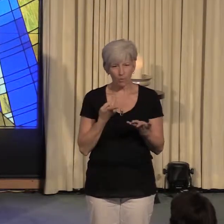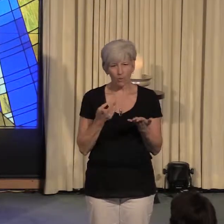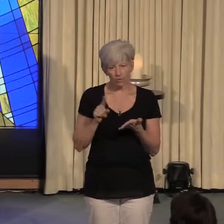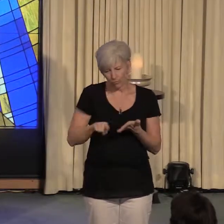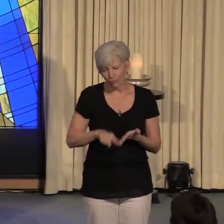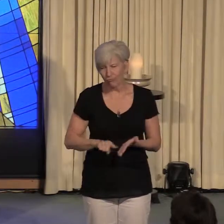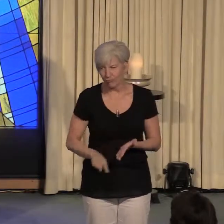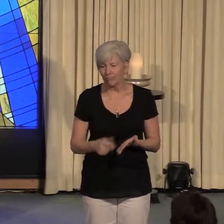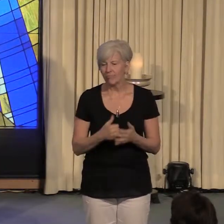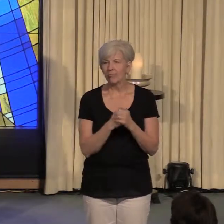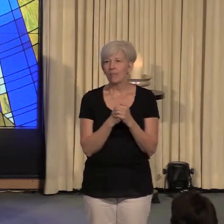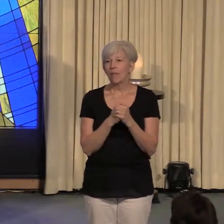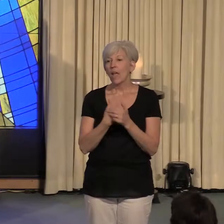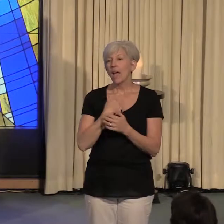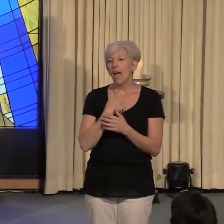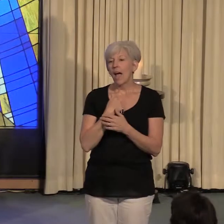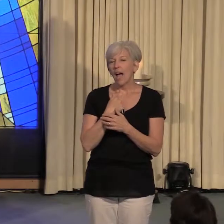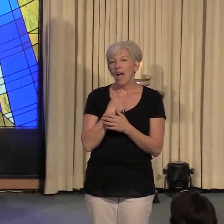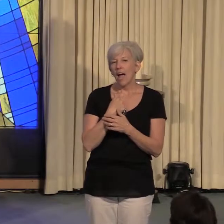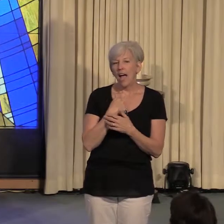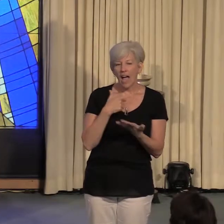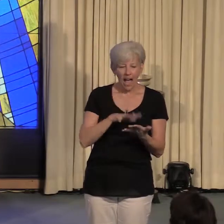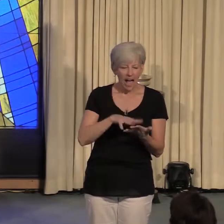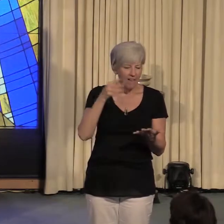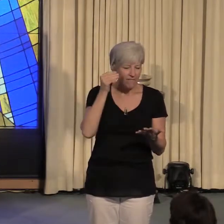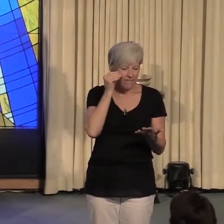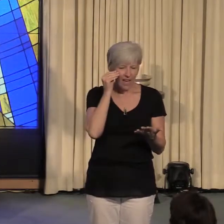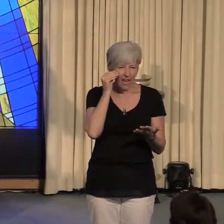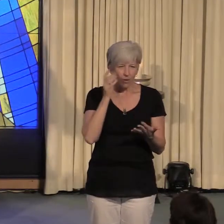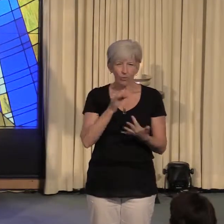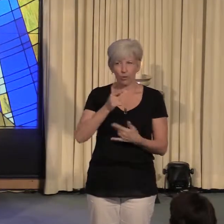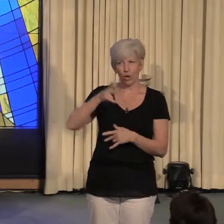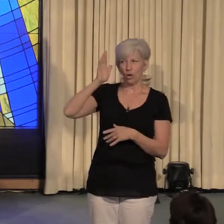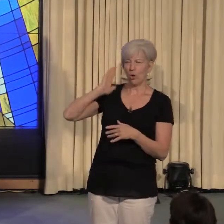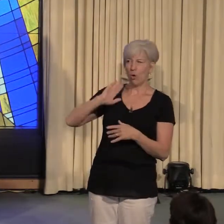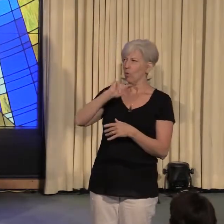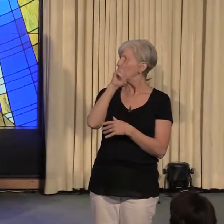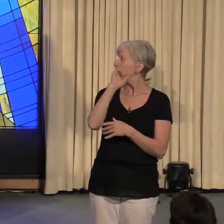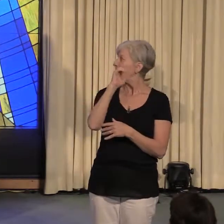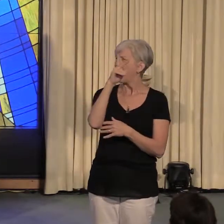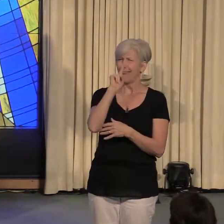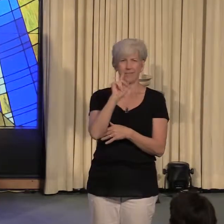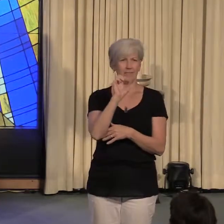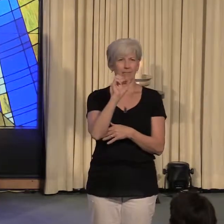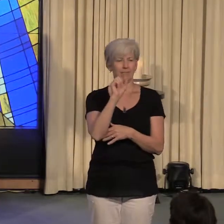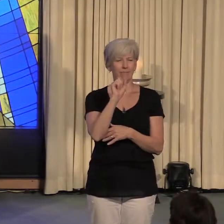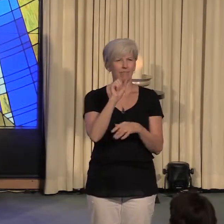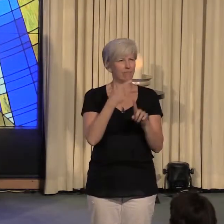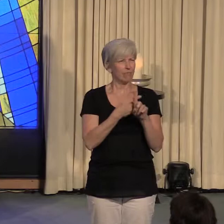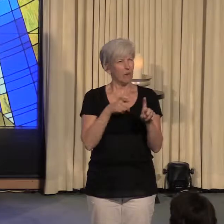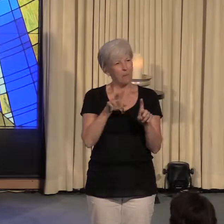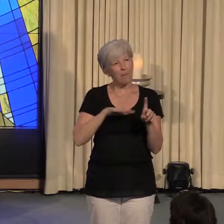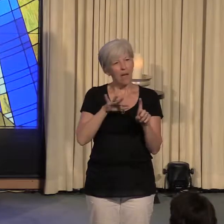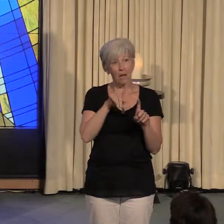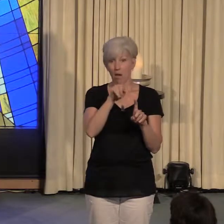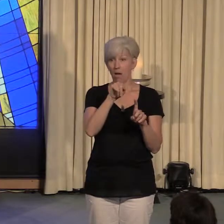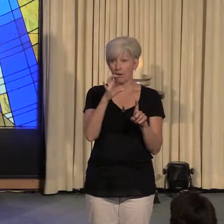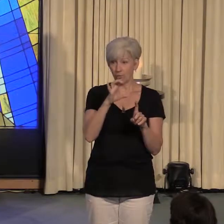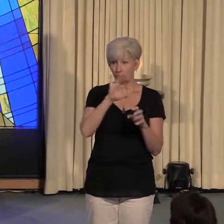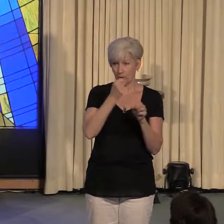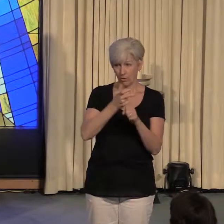for this, I found an old tract. This is from probably about 100 years